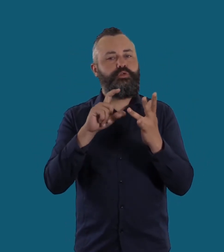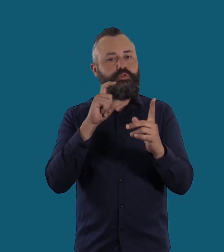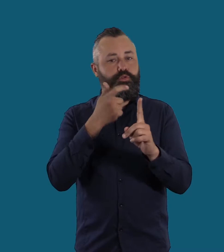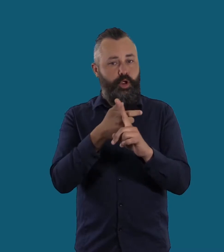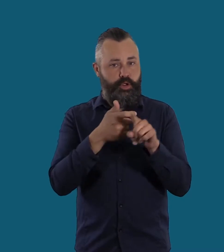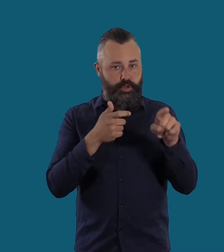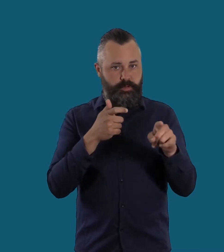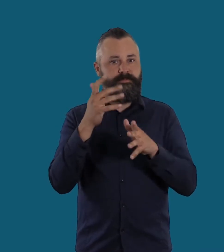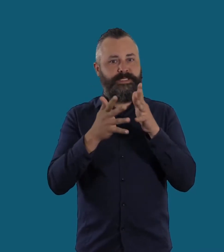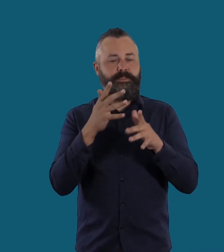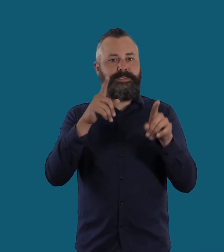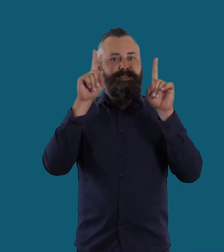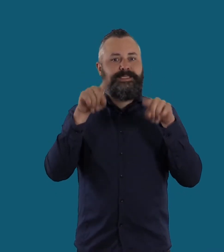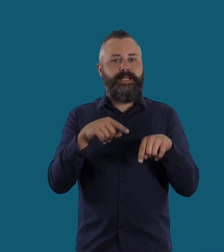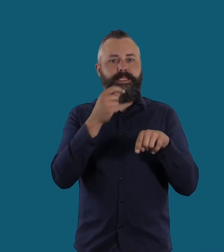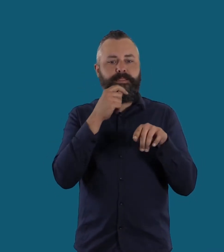Foreshocks are caused by fracturing of rocks under stress.